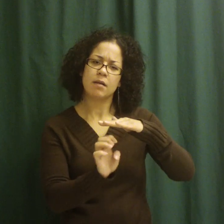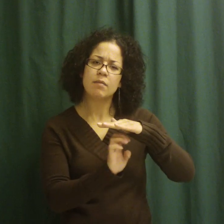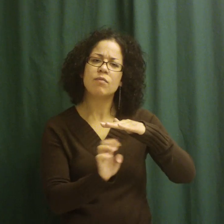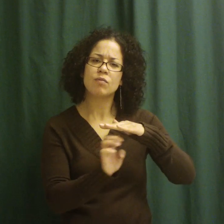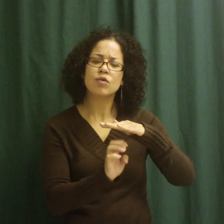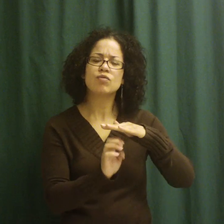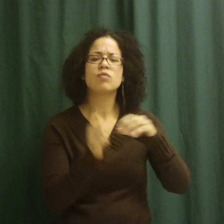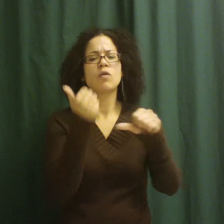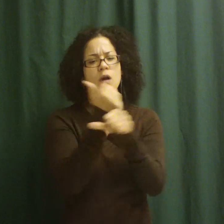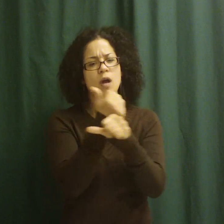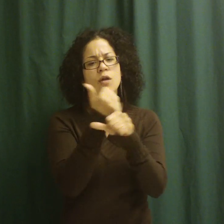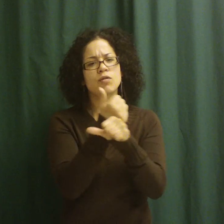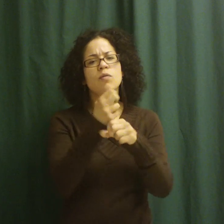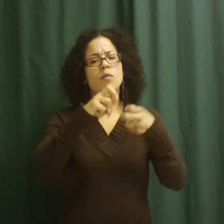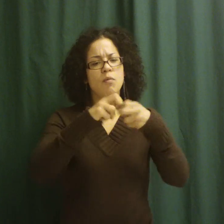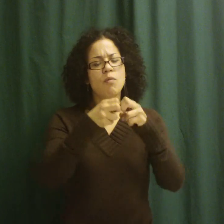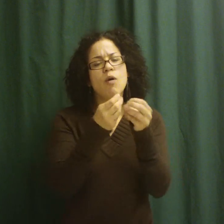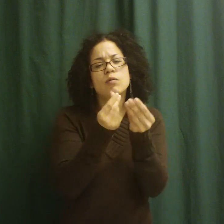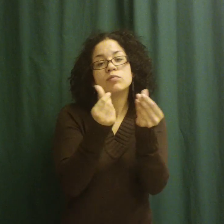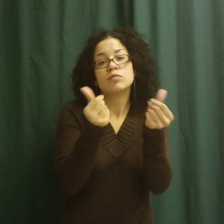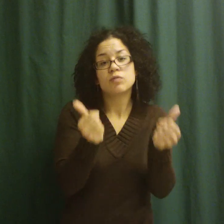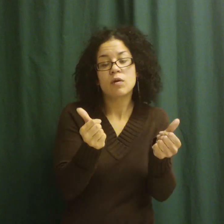solution to an equation.